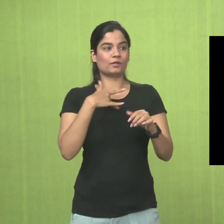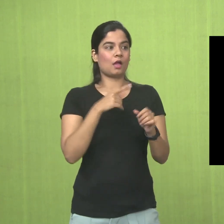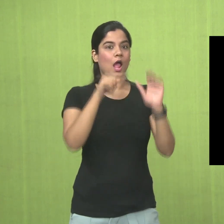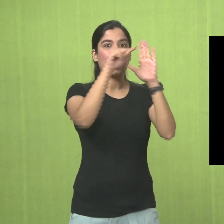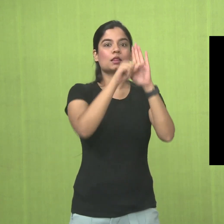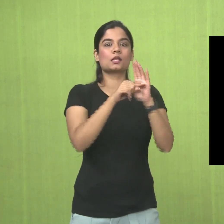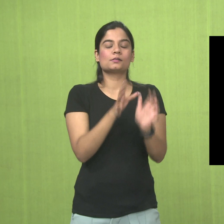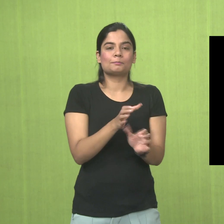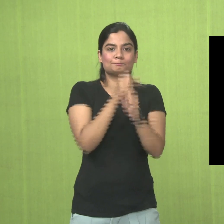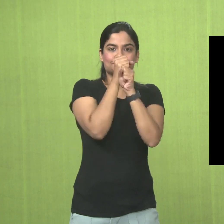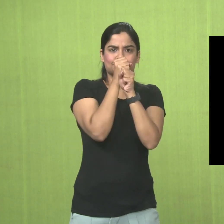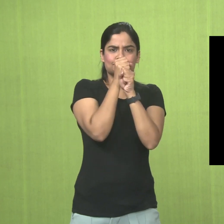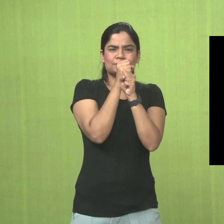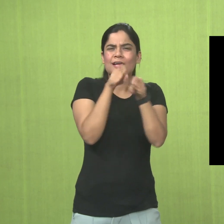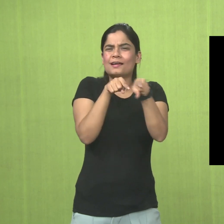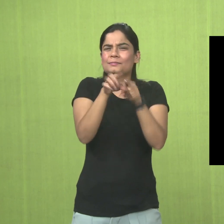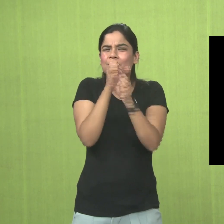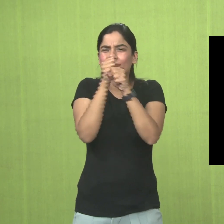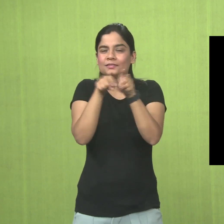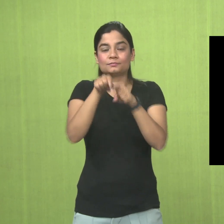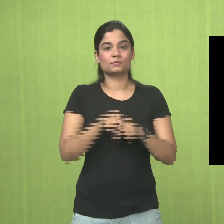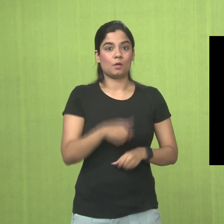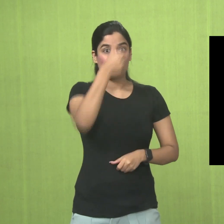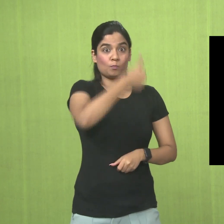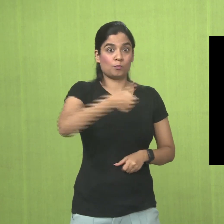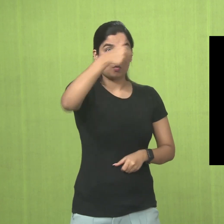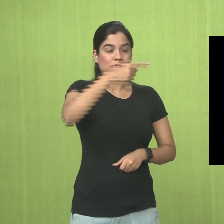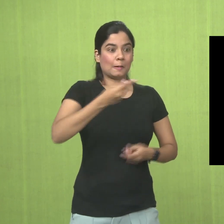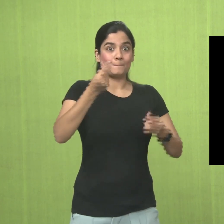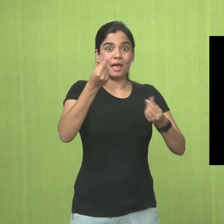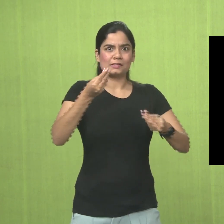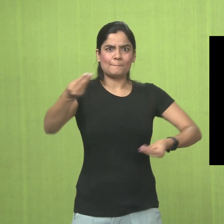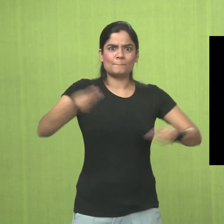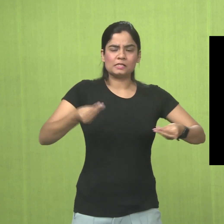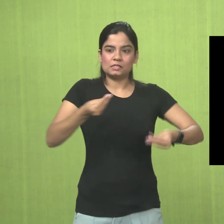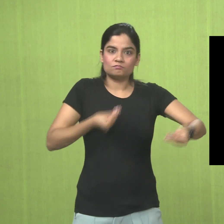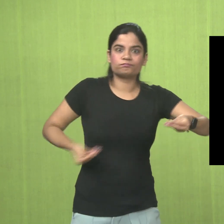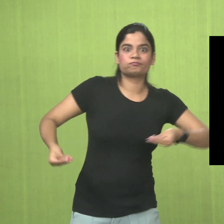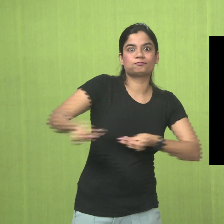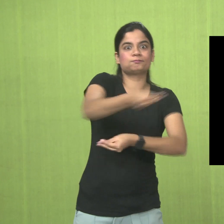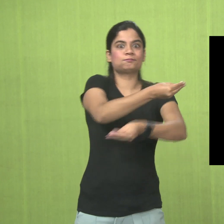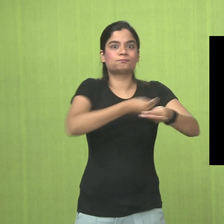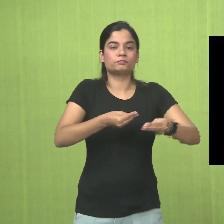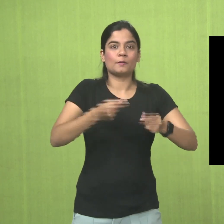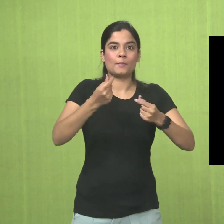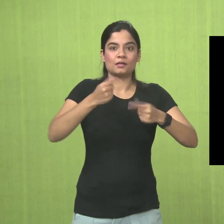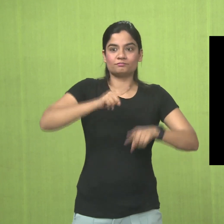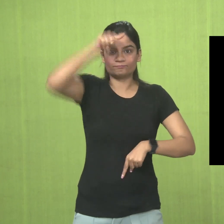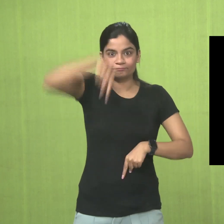Confidentiality, respect the work. For example, if the boss has told you something about the business